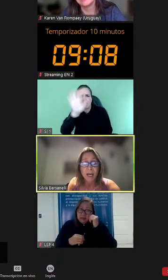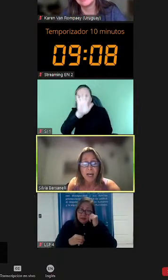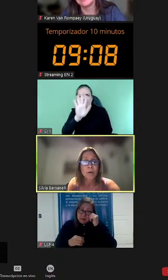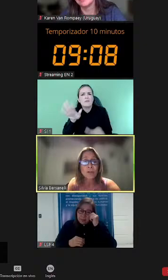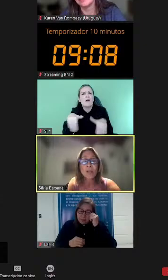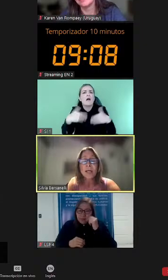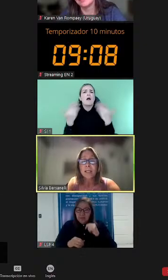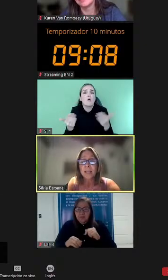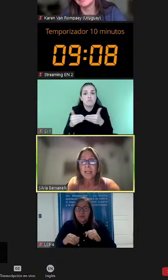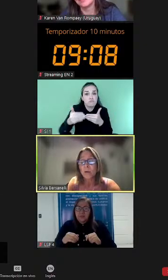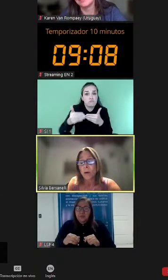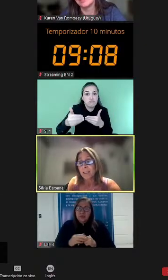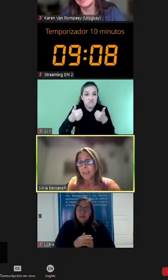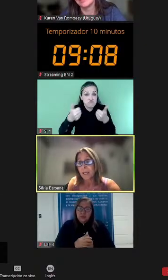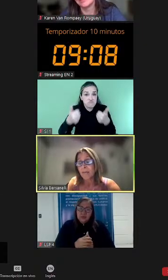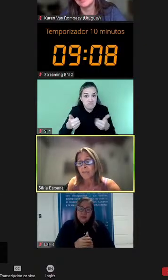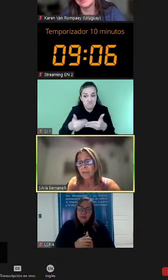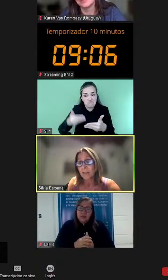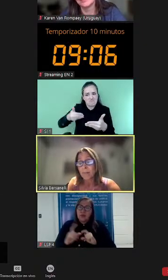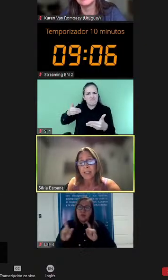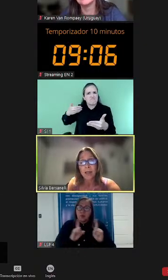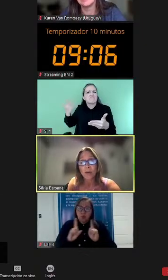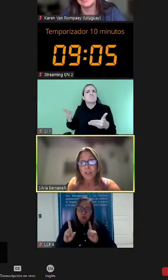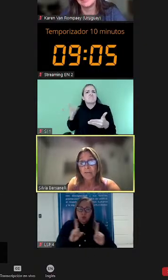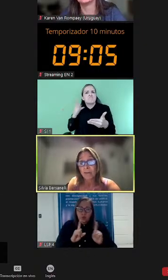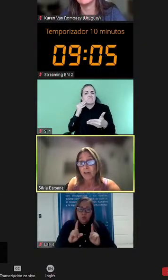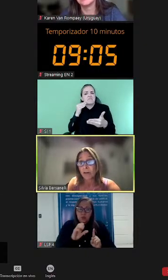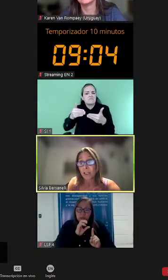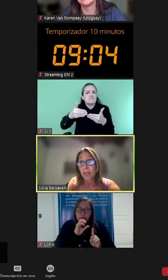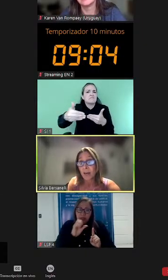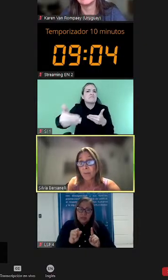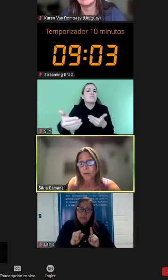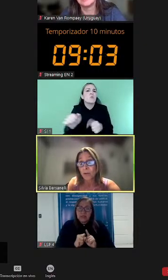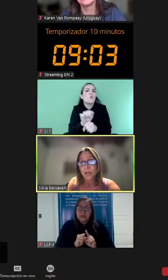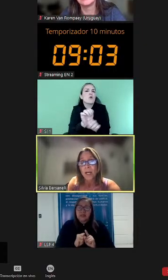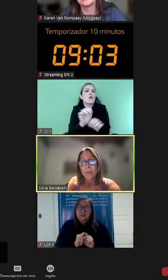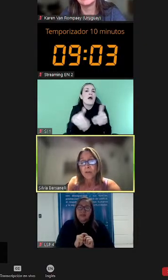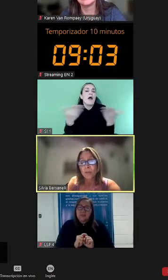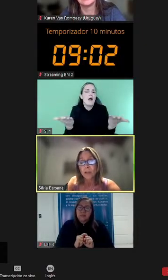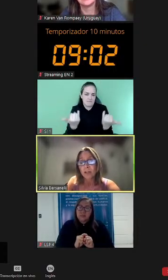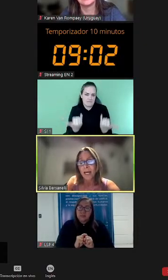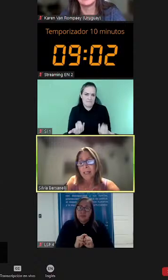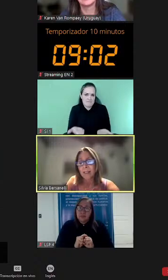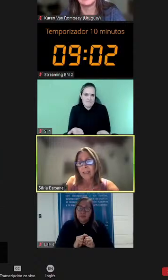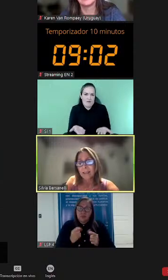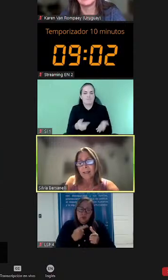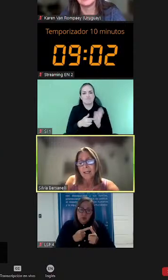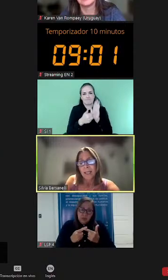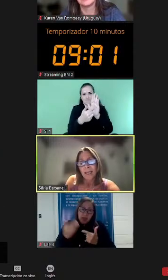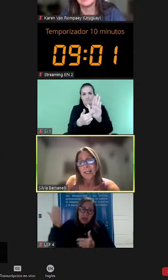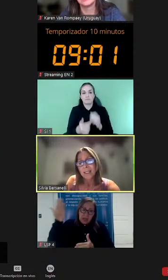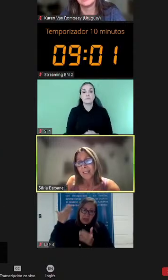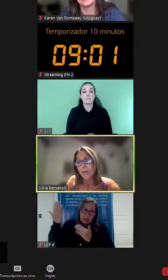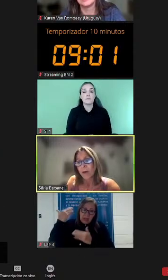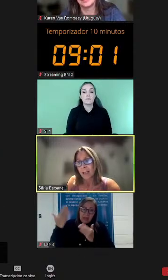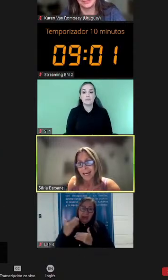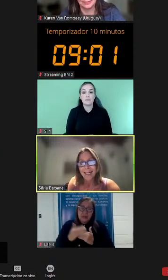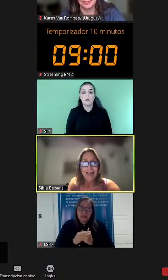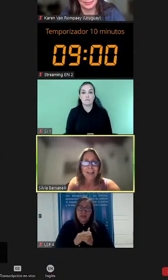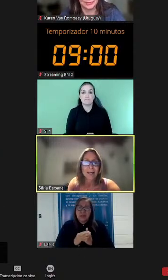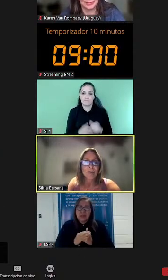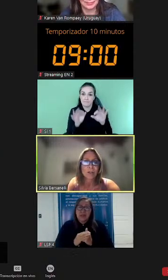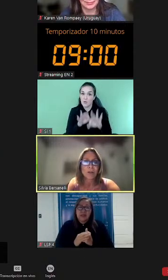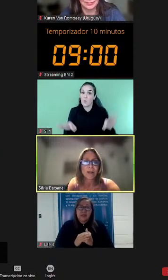of argentina and what situation we are and what the challenges ahead are so of